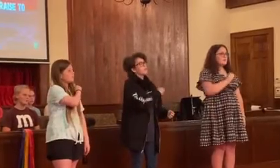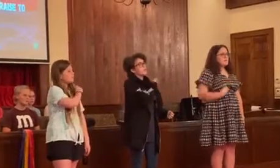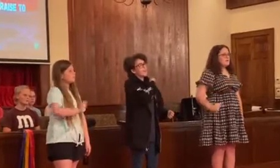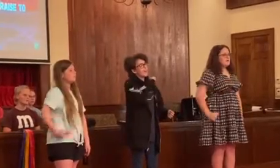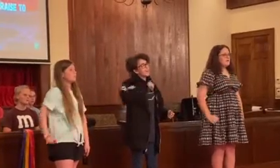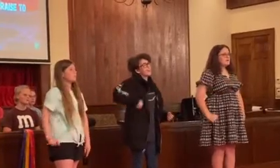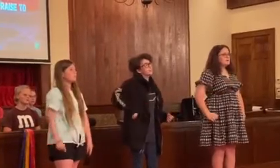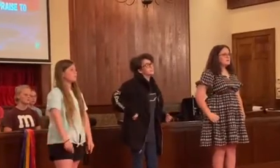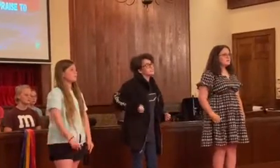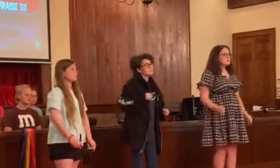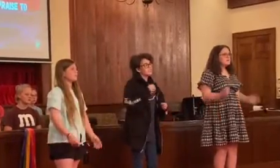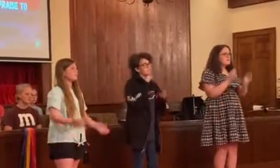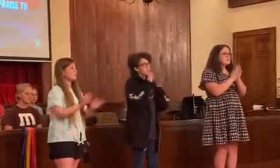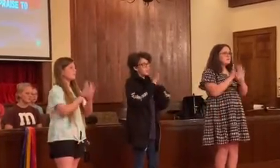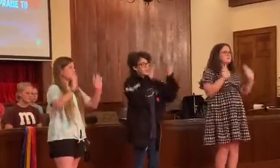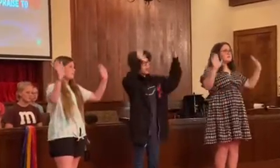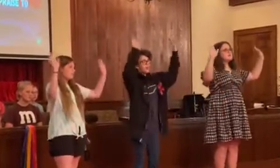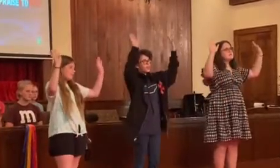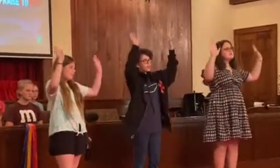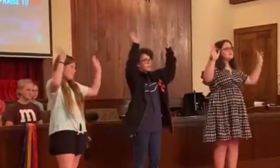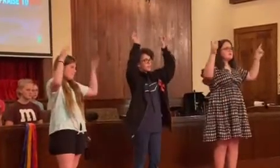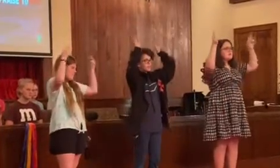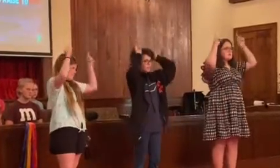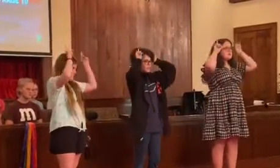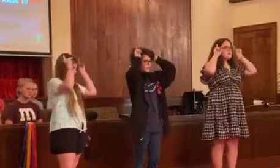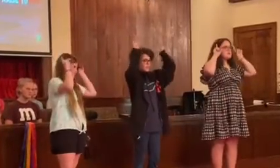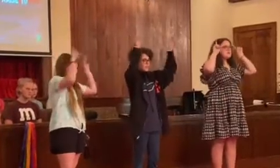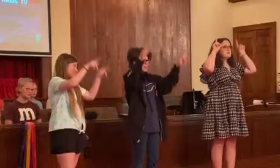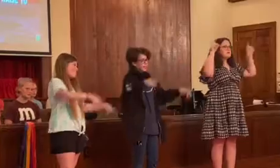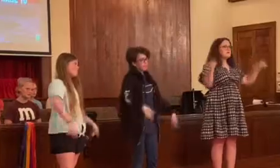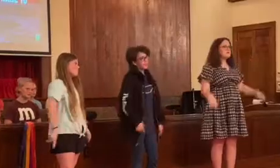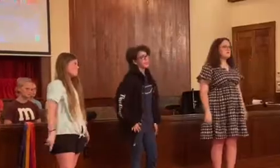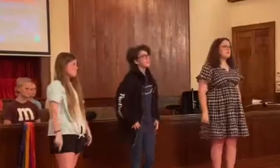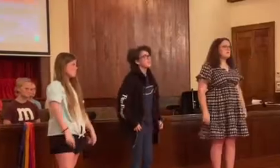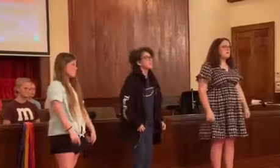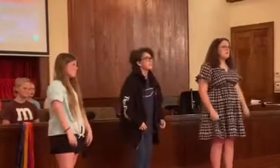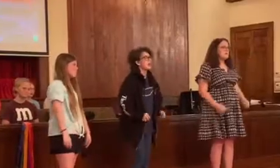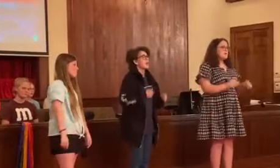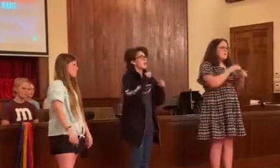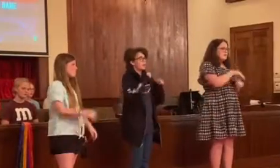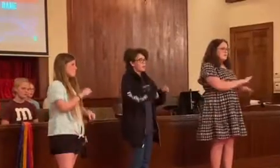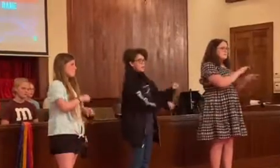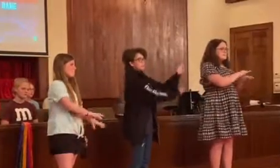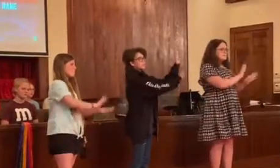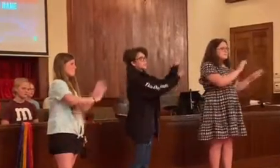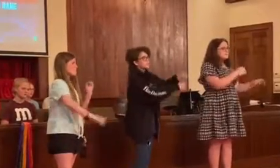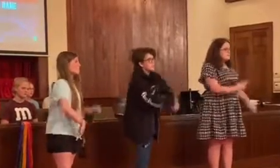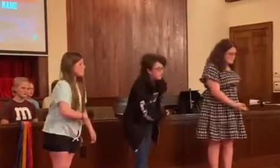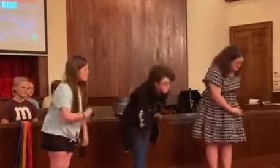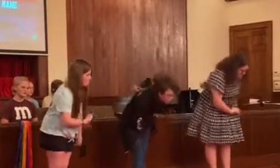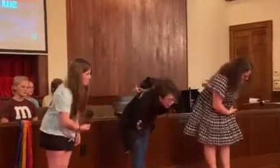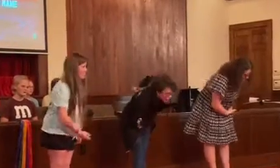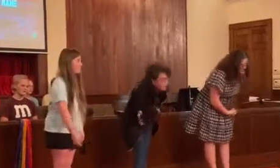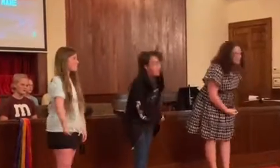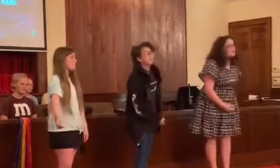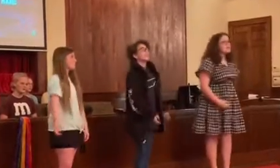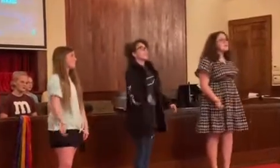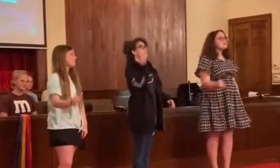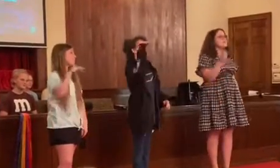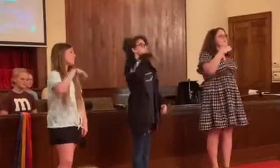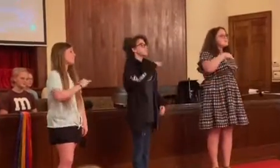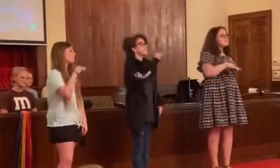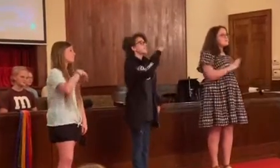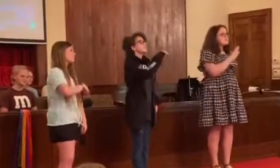and majesty, praise to the Lord. Heel, you, I, the mountains, I'm down